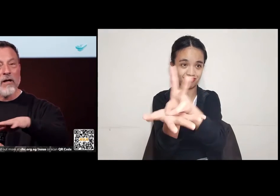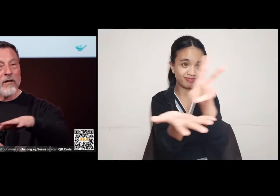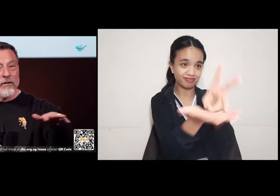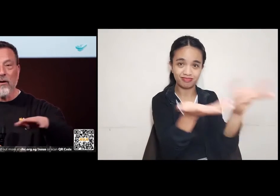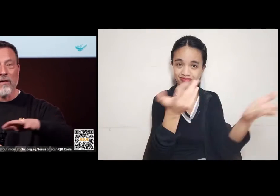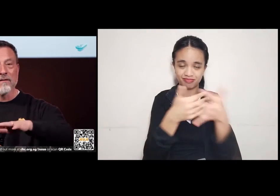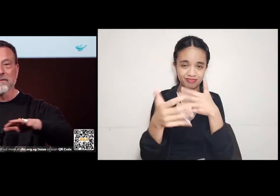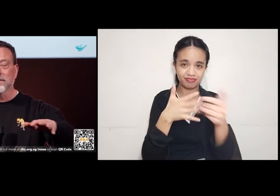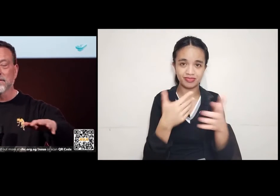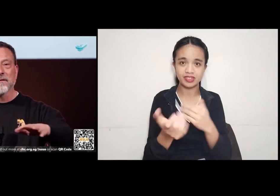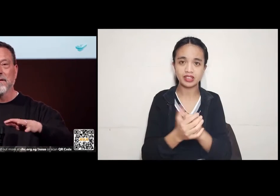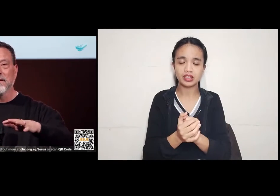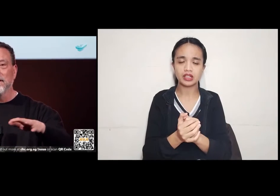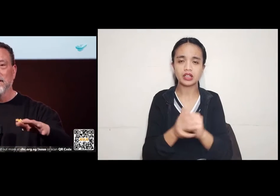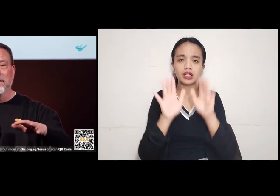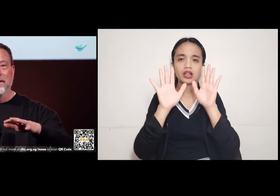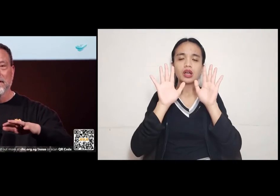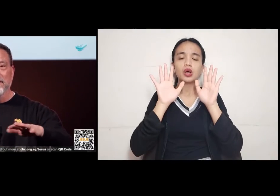wherever you are,